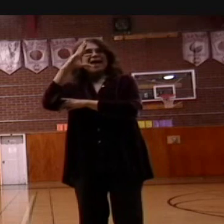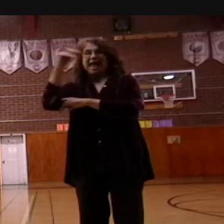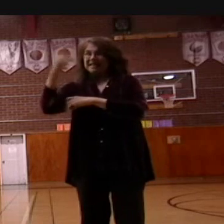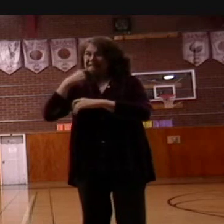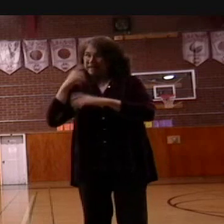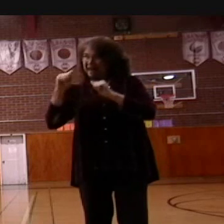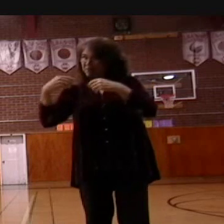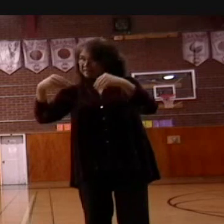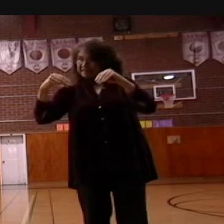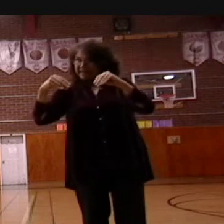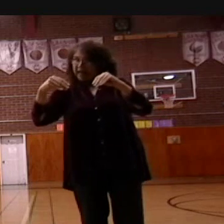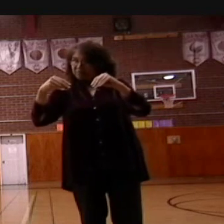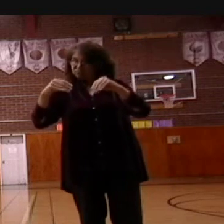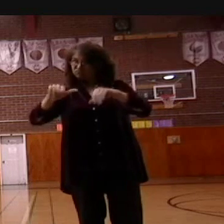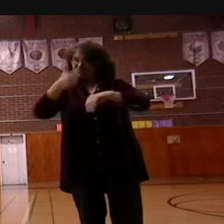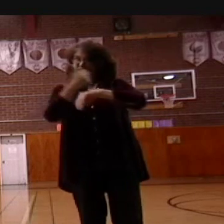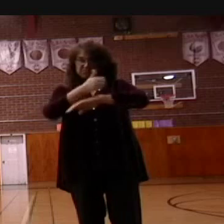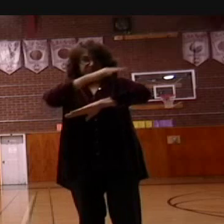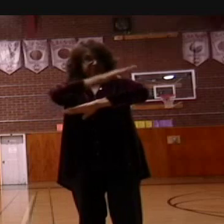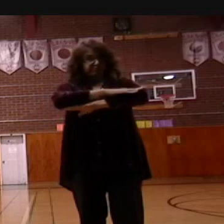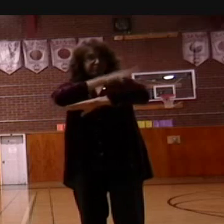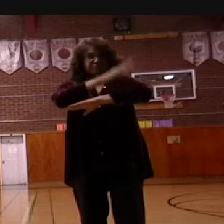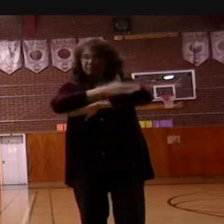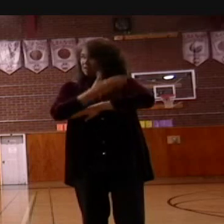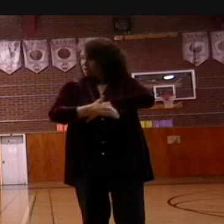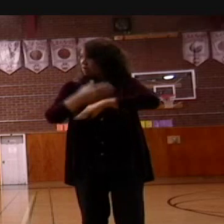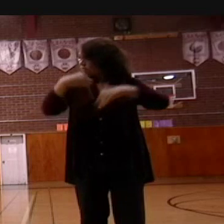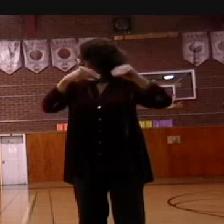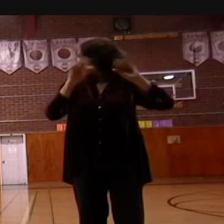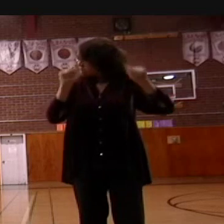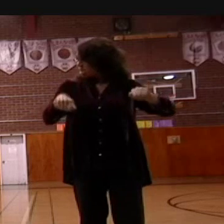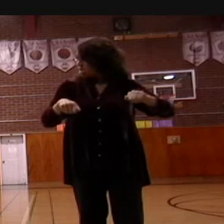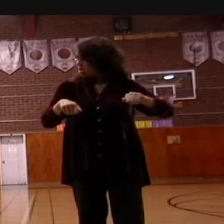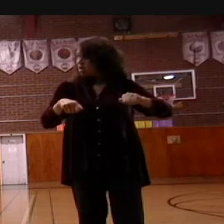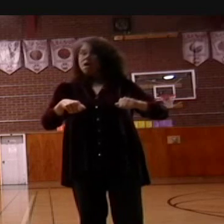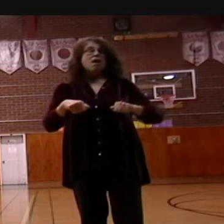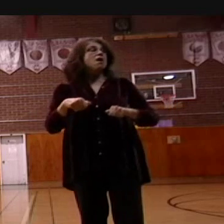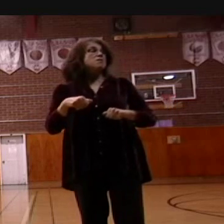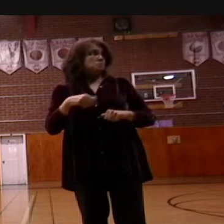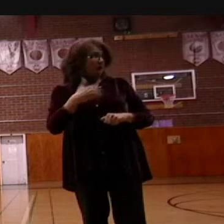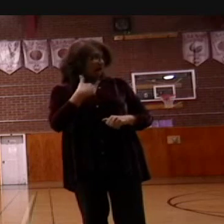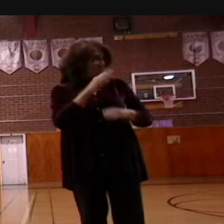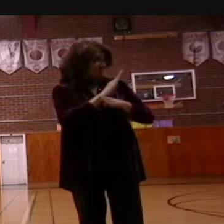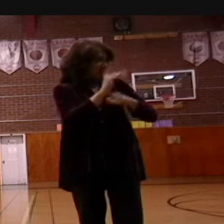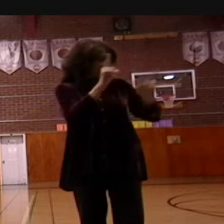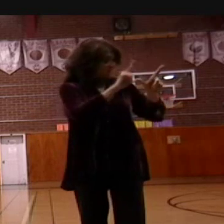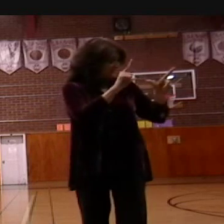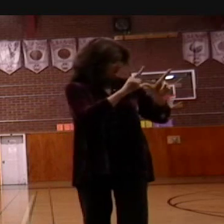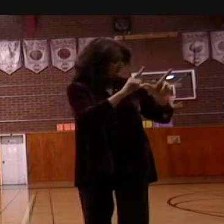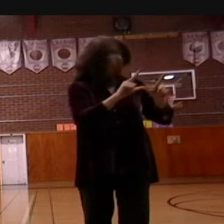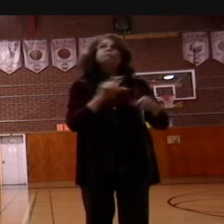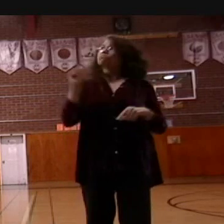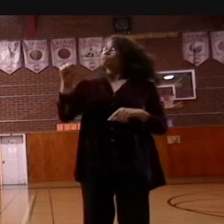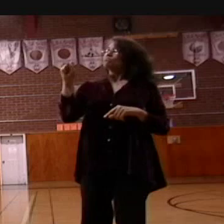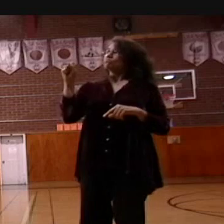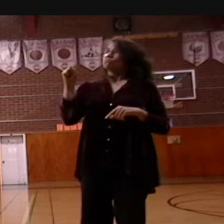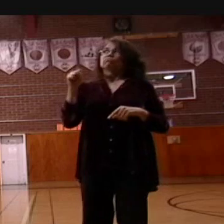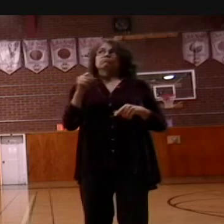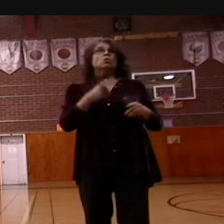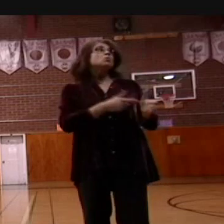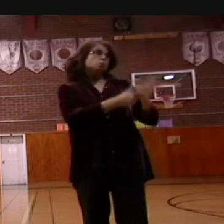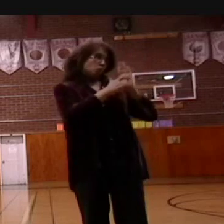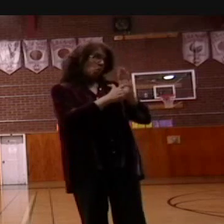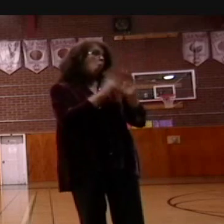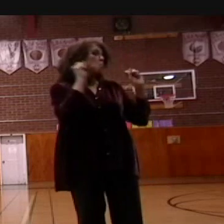It was really good that I already had a business license because that was one of their requirements. When they found that I was donating to help kids, they were